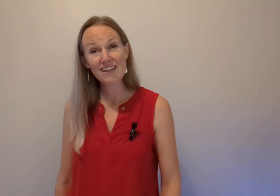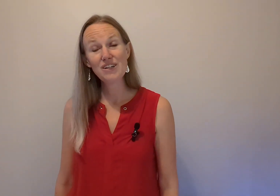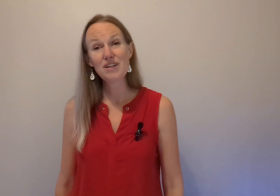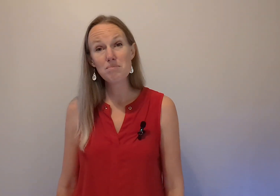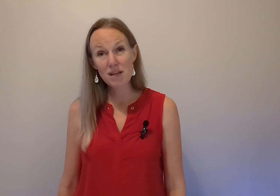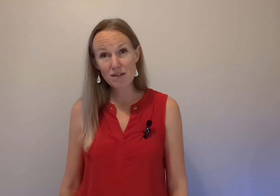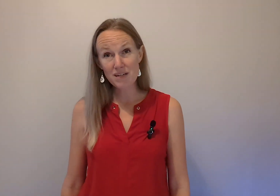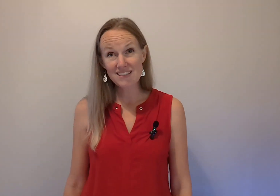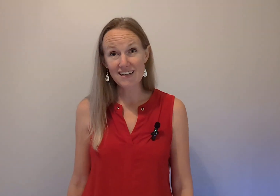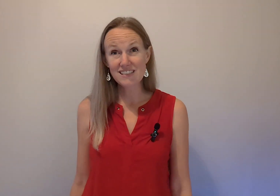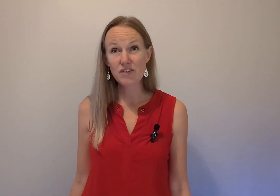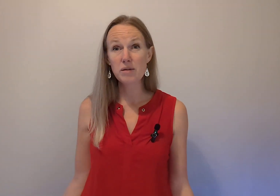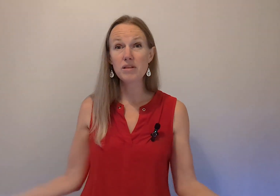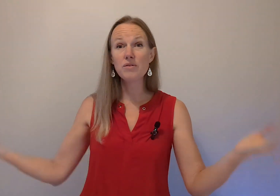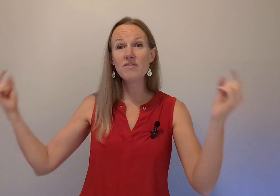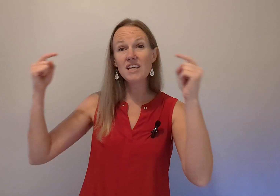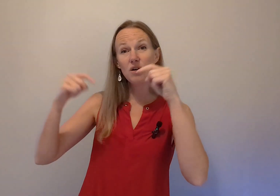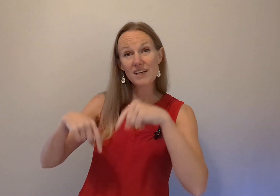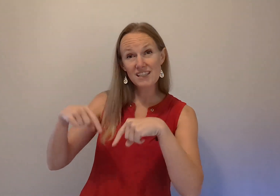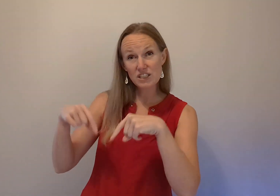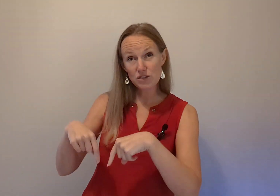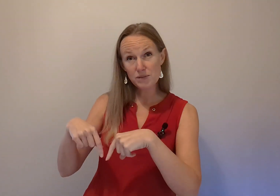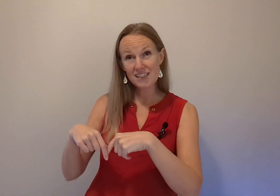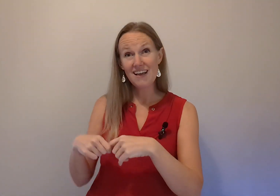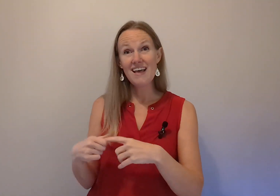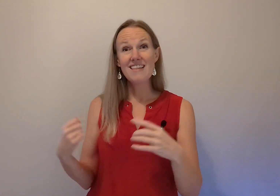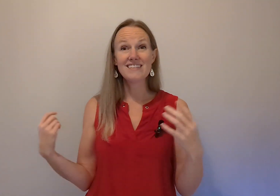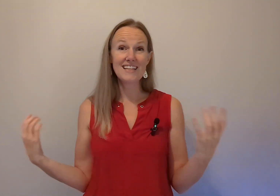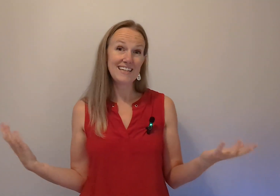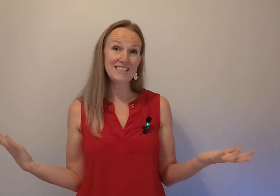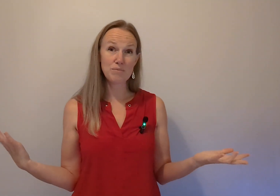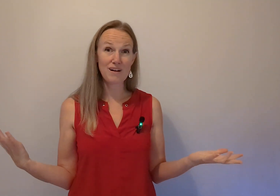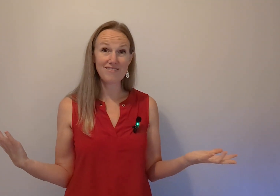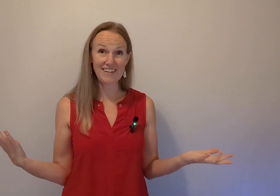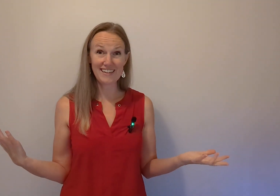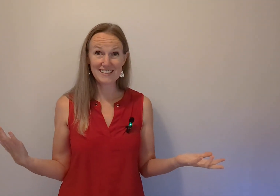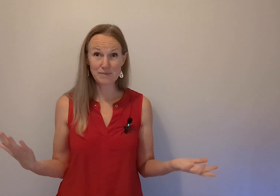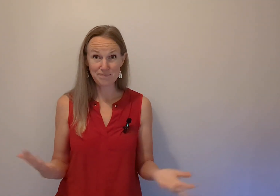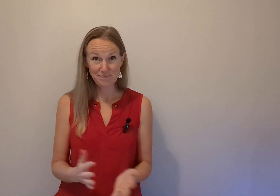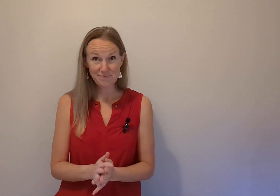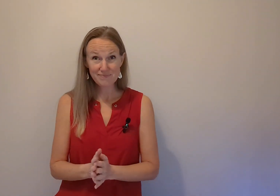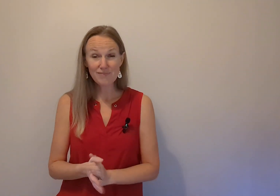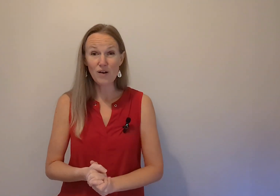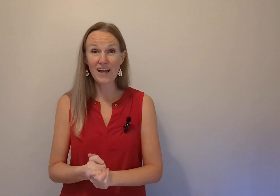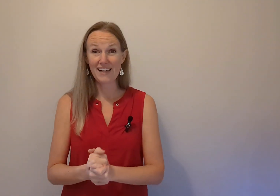right-handed, you're going to mirror my signs. If you look below the video in the description, there is a link to print off lyrics. Okay,